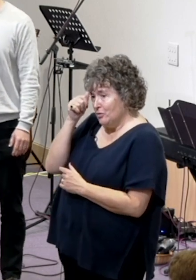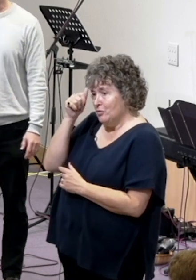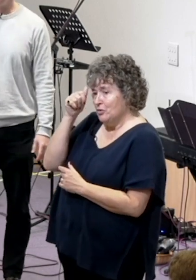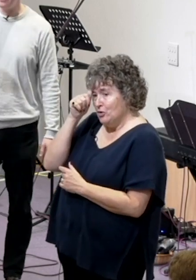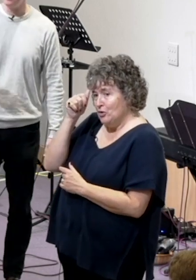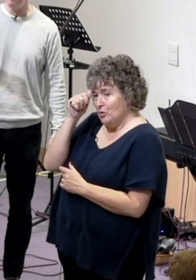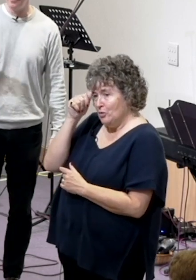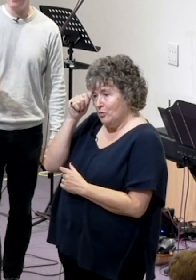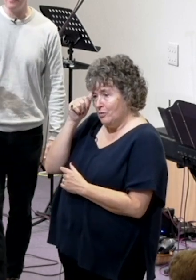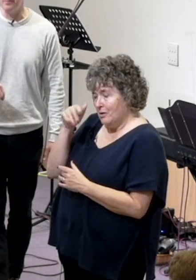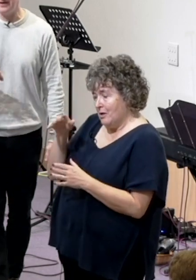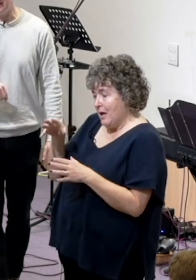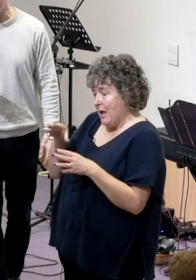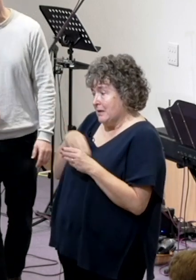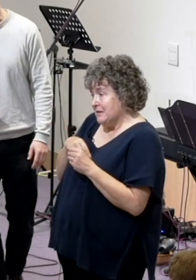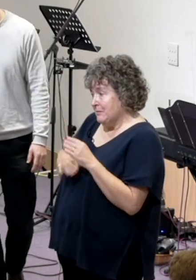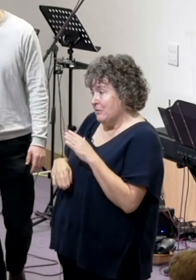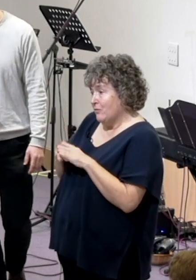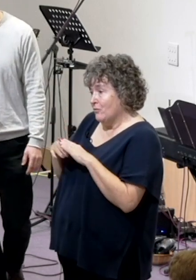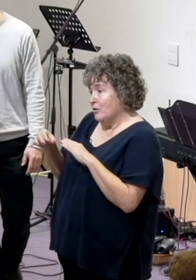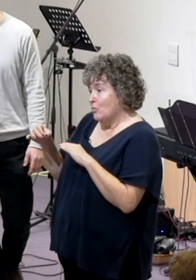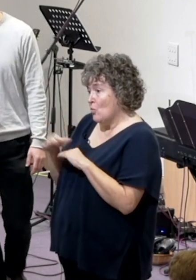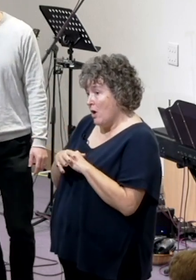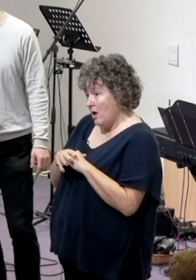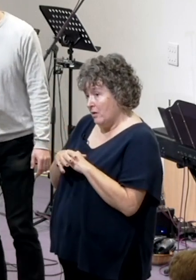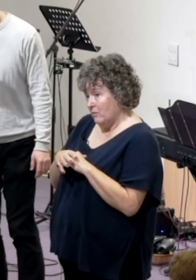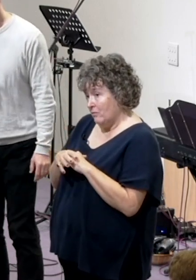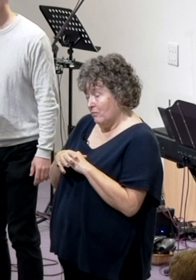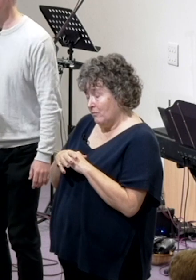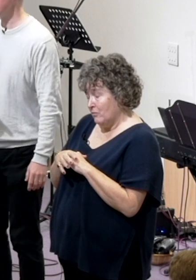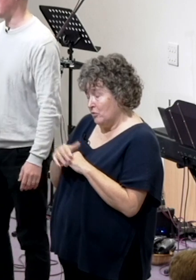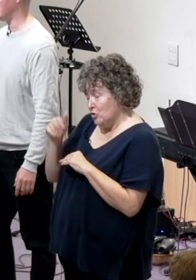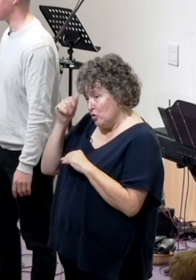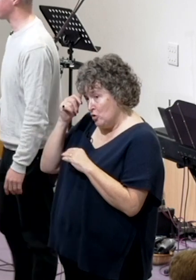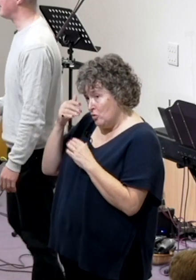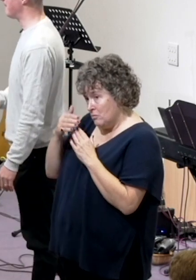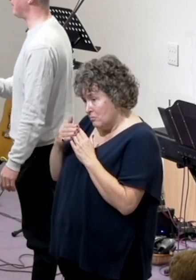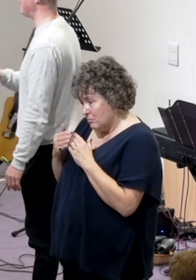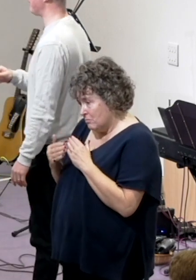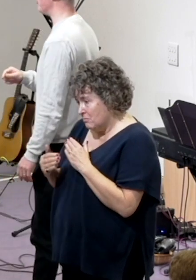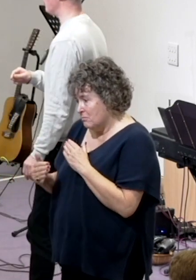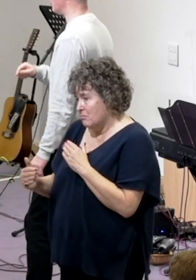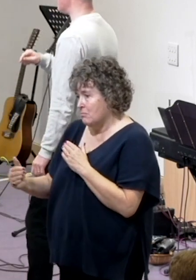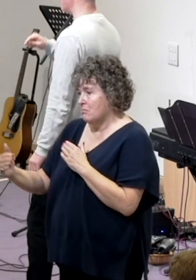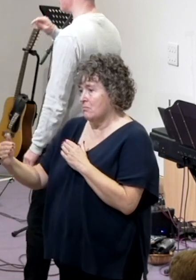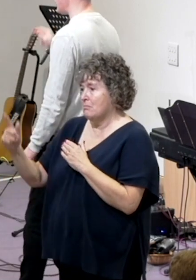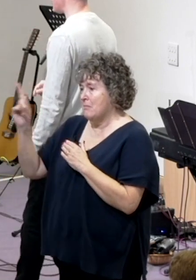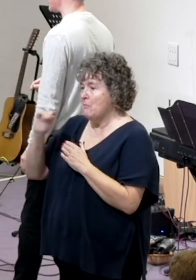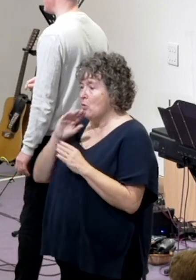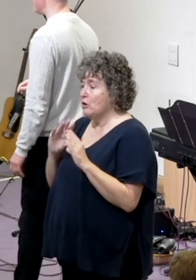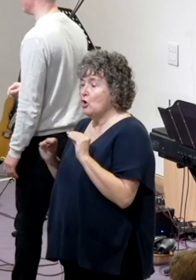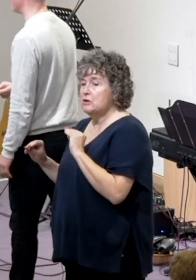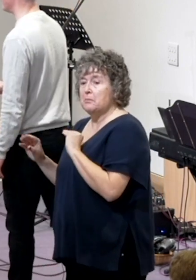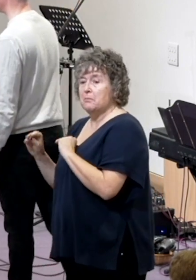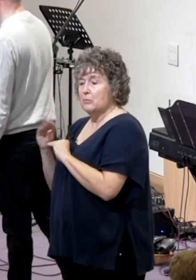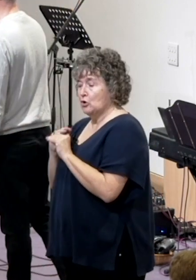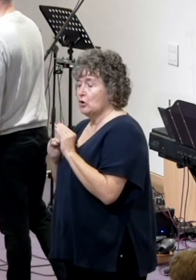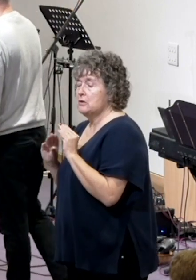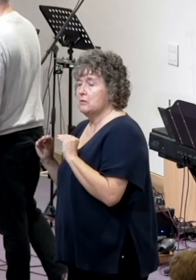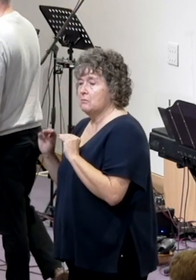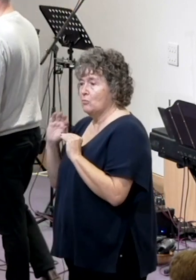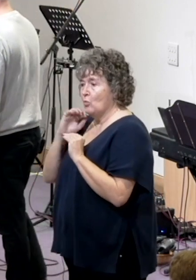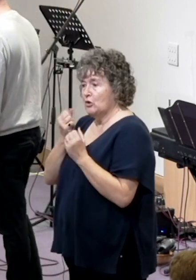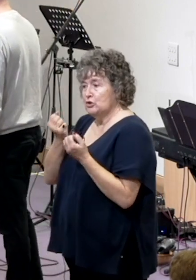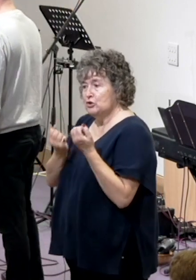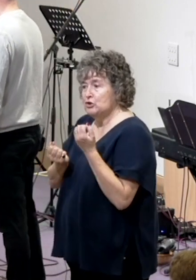that by taking Mary to be his wife, for the rest of his life, people would judge him,